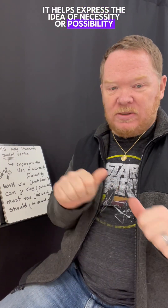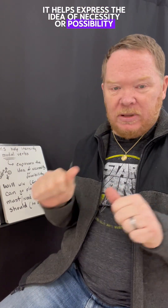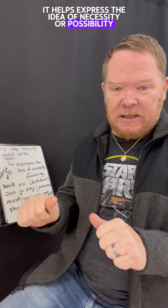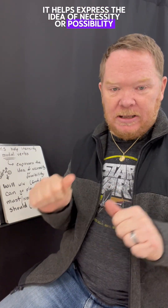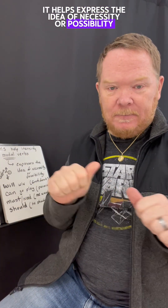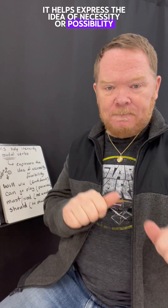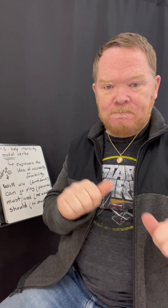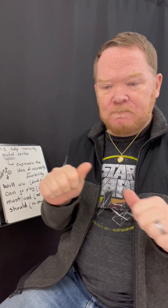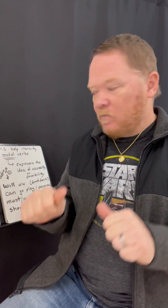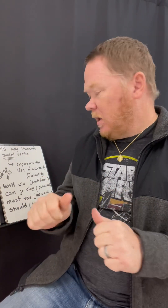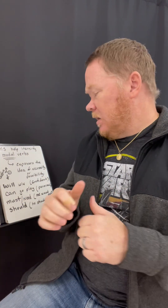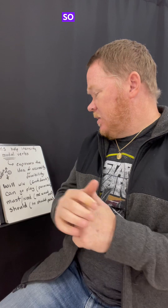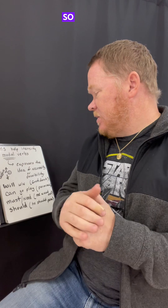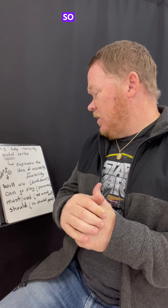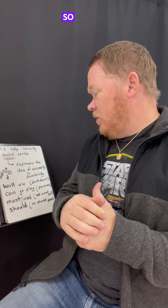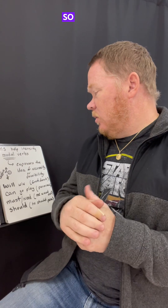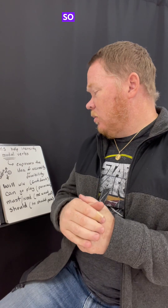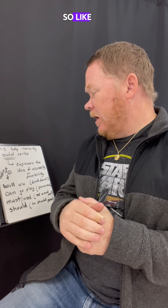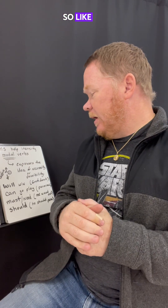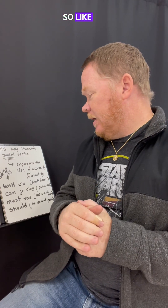possibility. So like